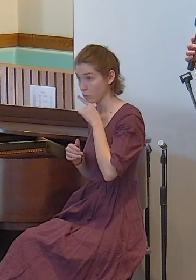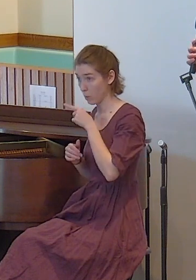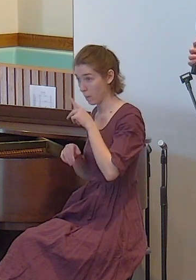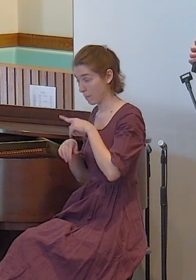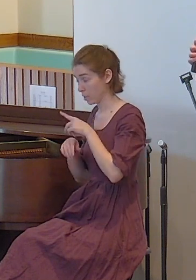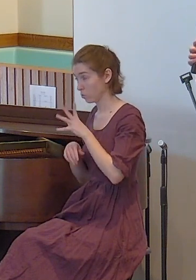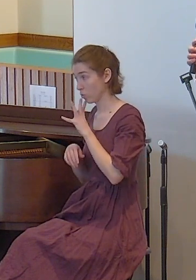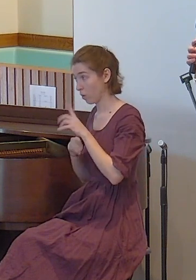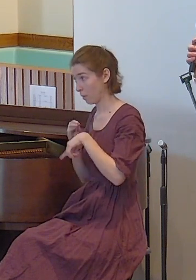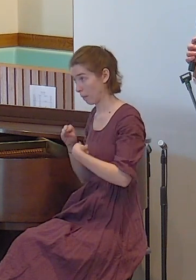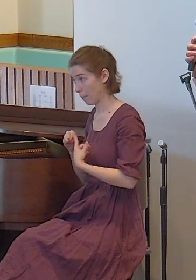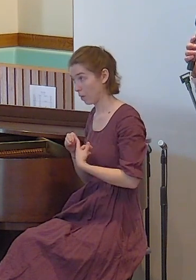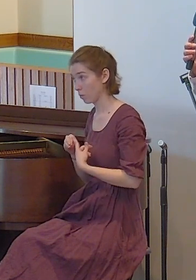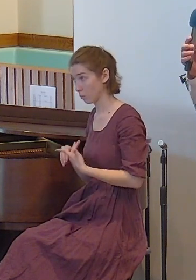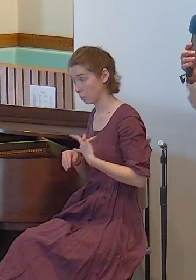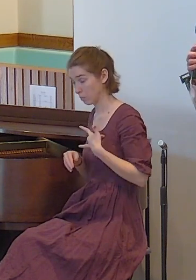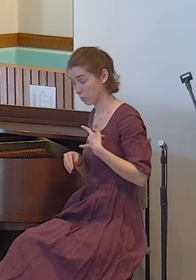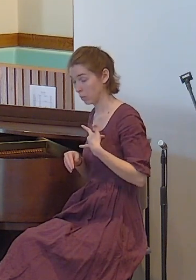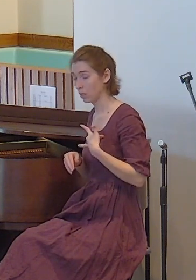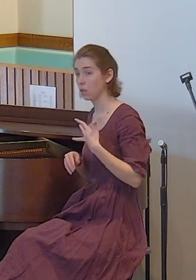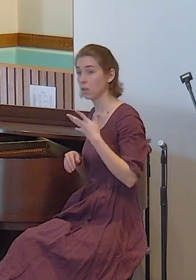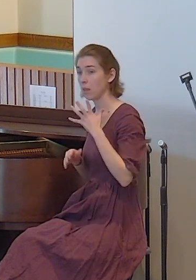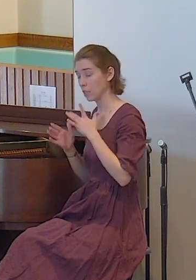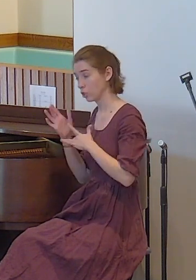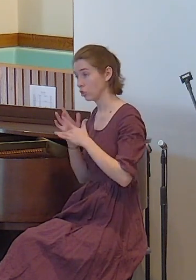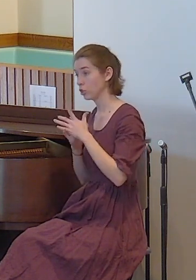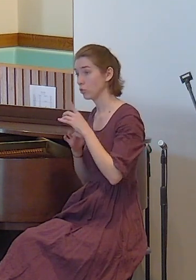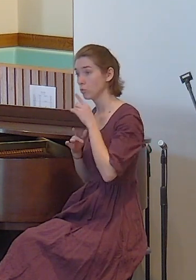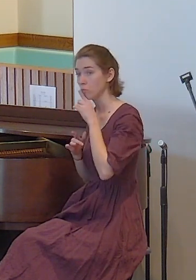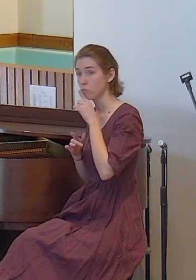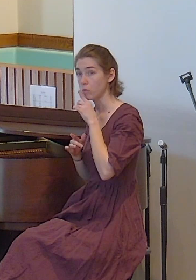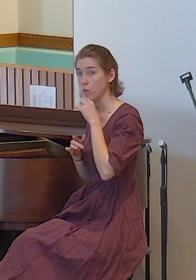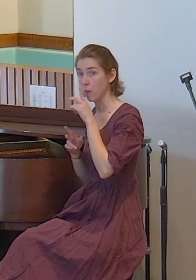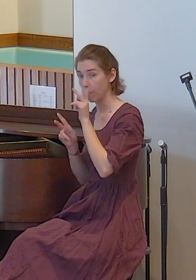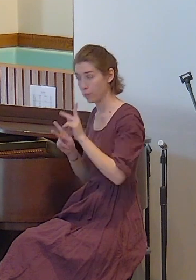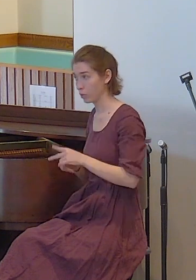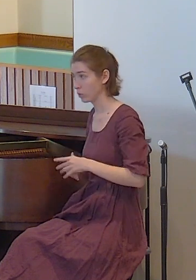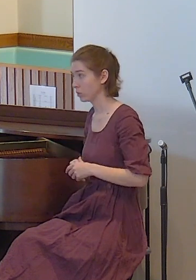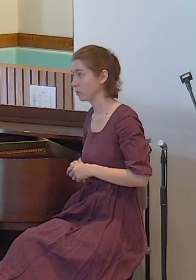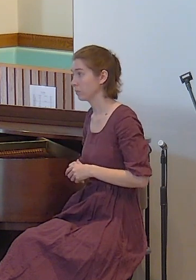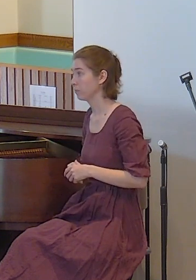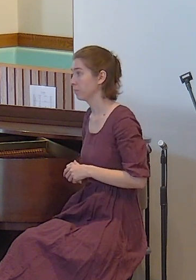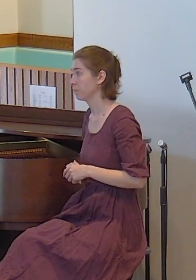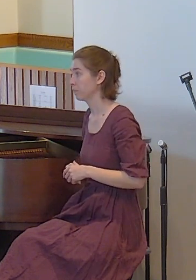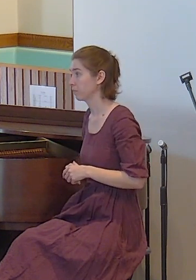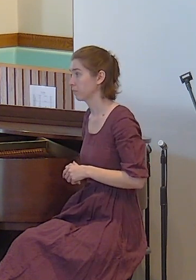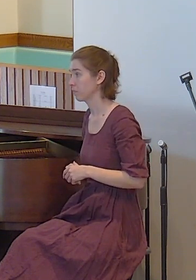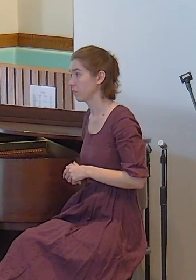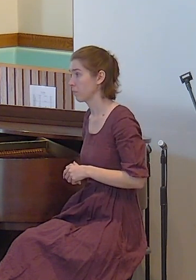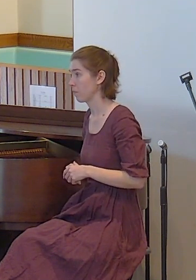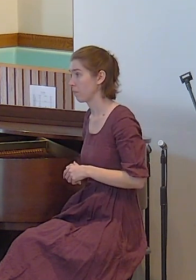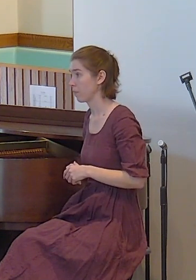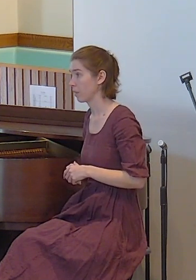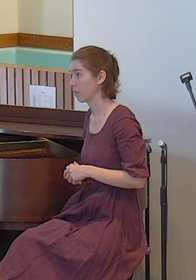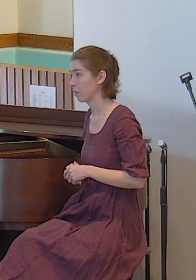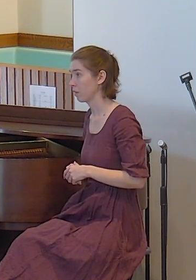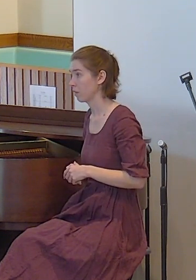Peter was saying to them, that this is the Jesus truly is the one. And they